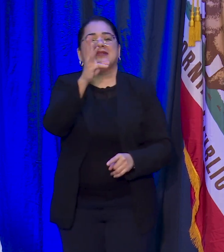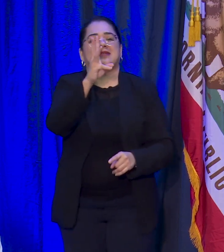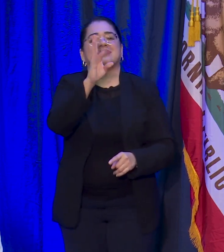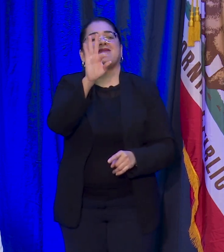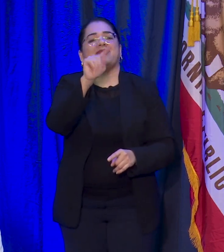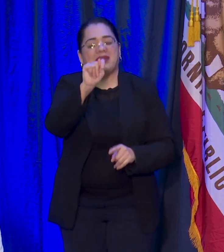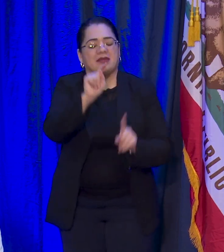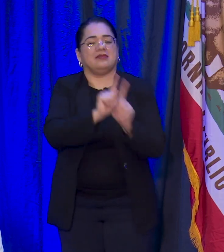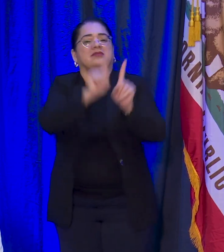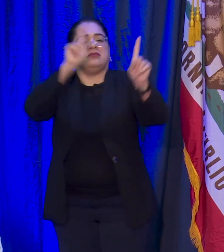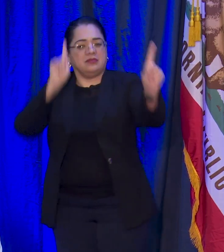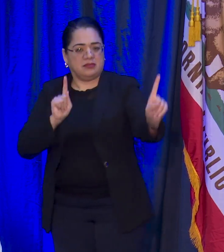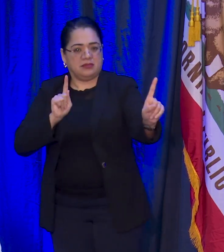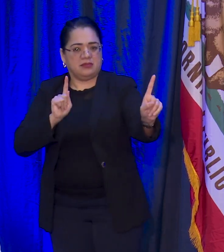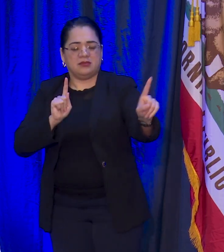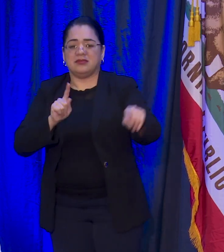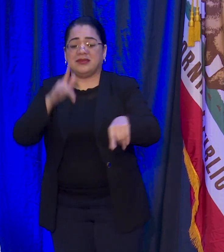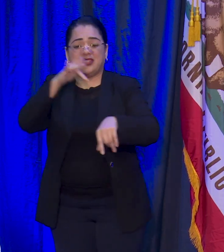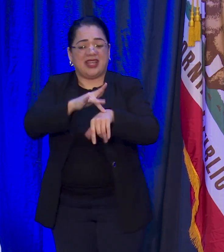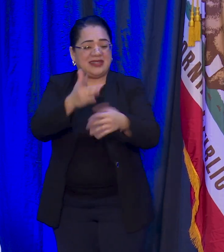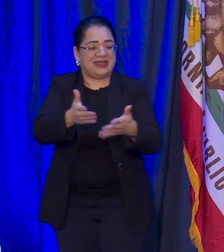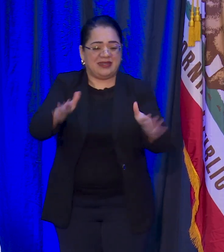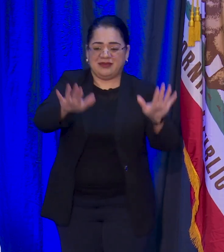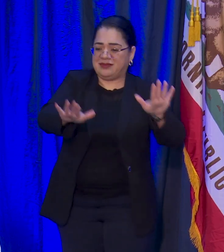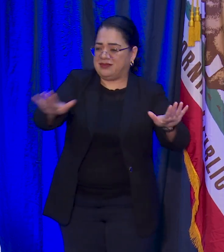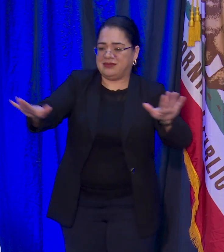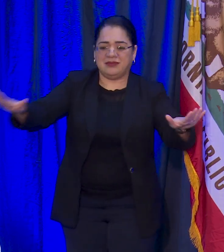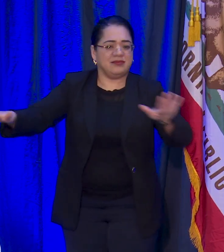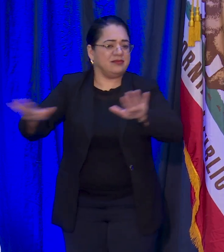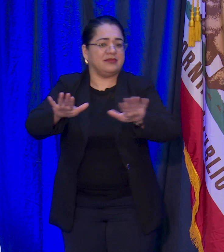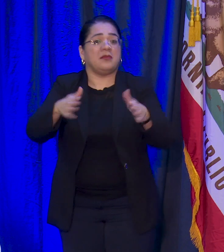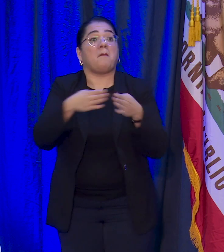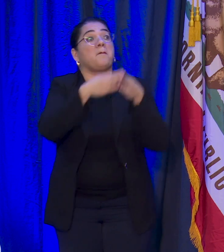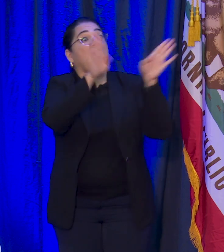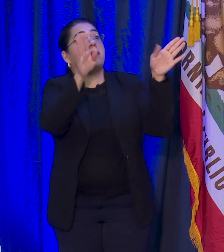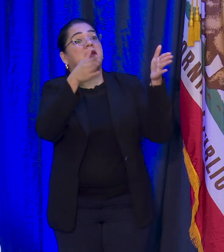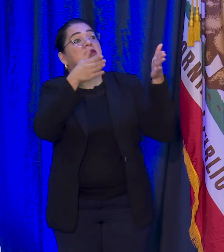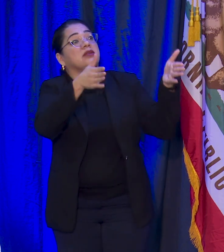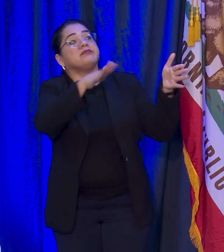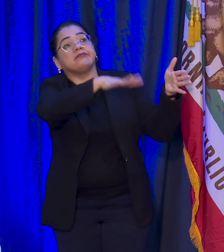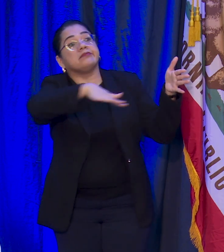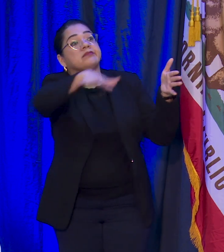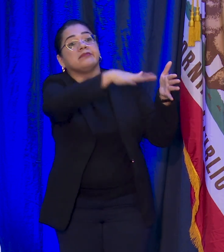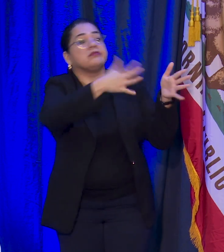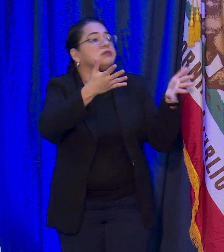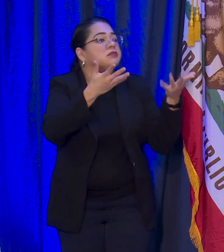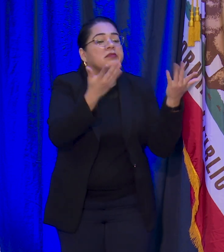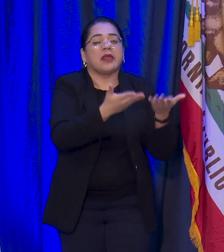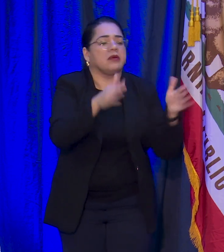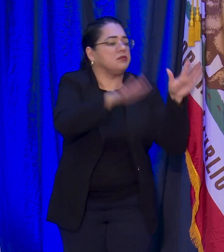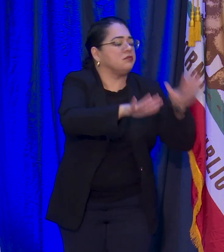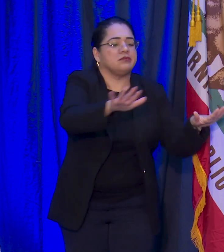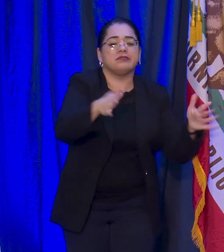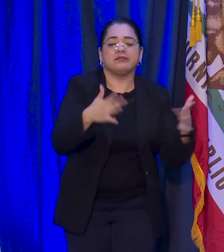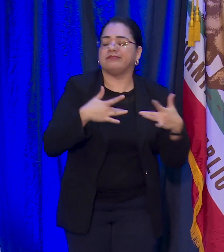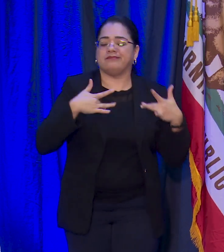others. Avoid touching objects and surfaces in public with your hands. When touching things